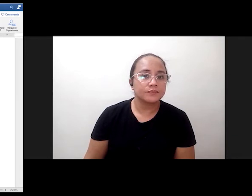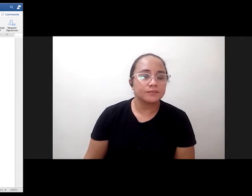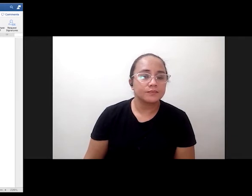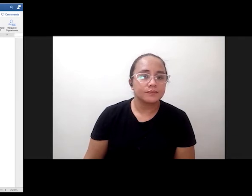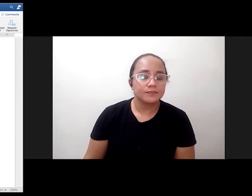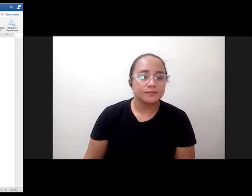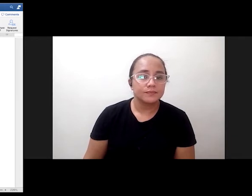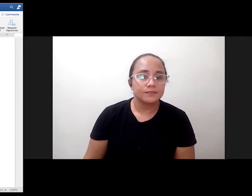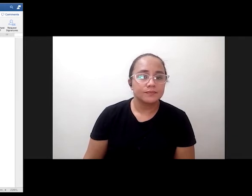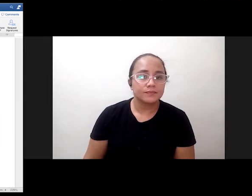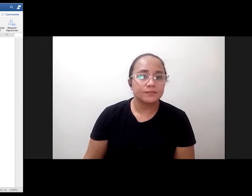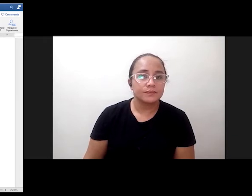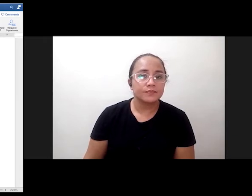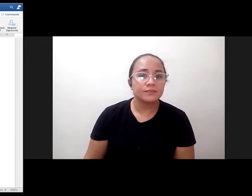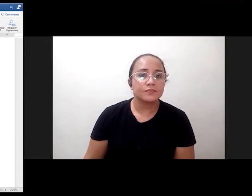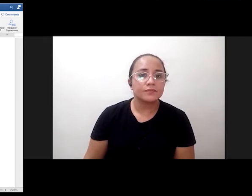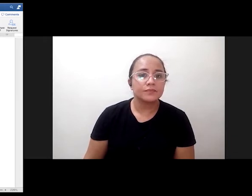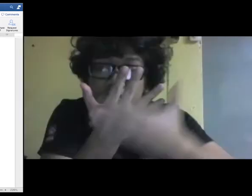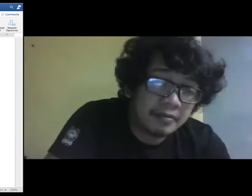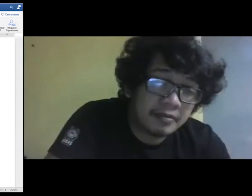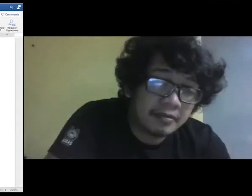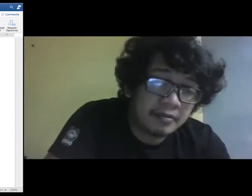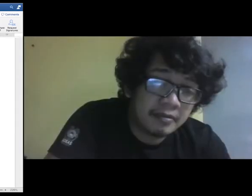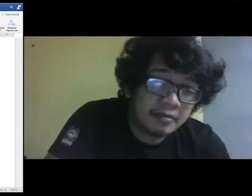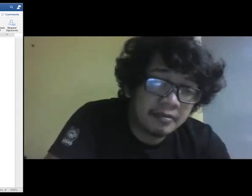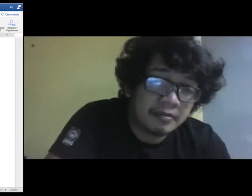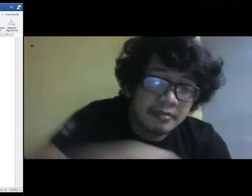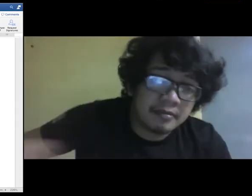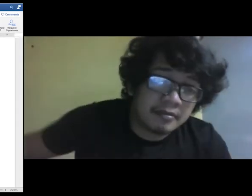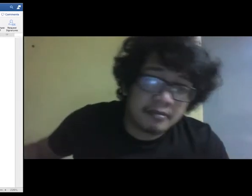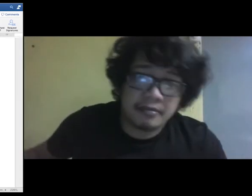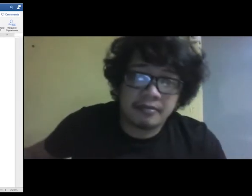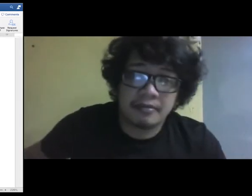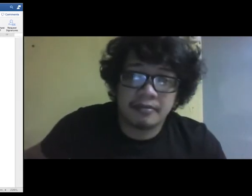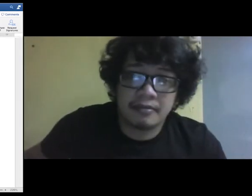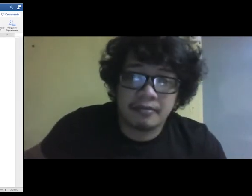Okay. Okay, blue, green, and white look okay.